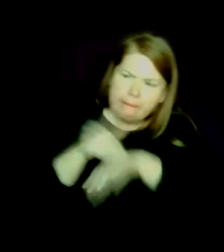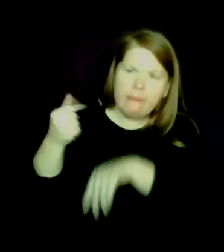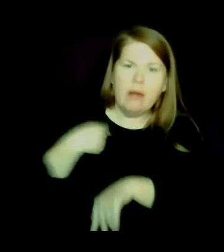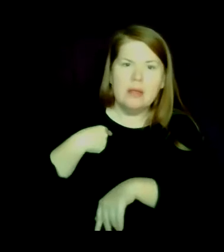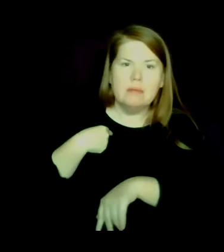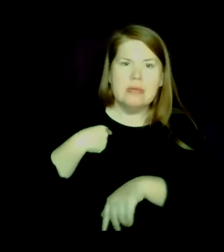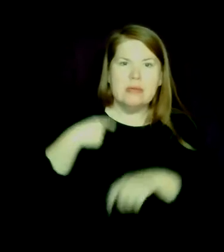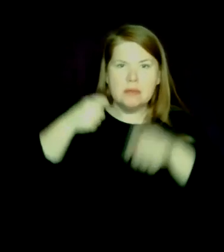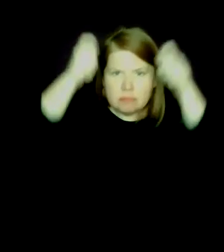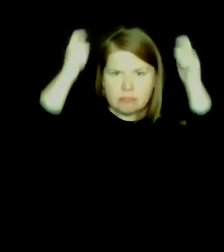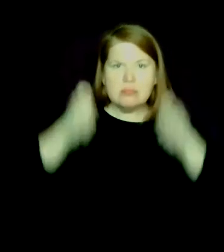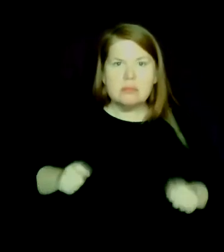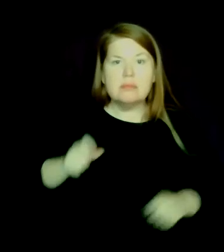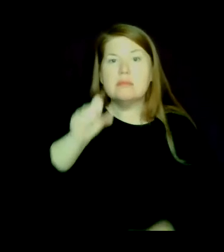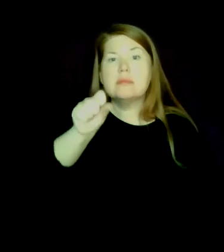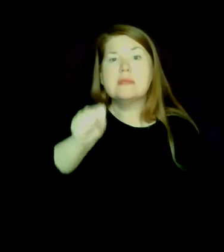right here.